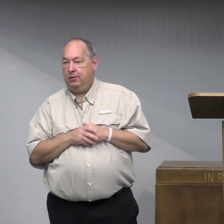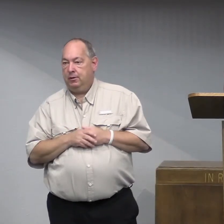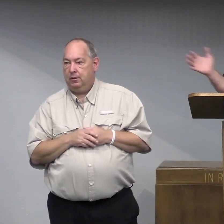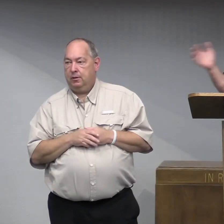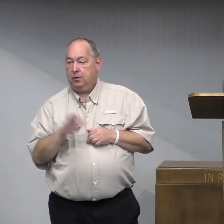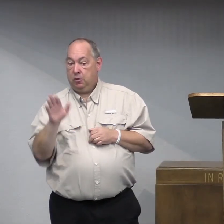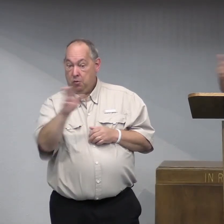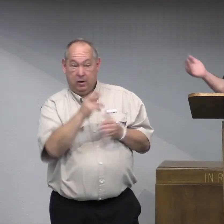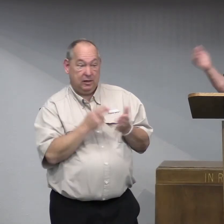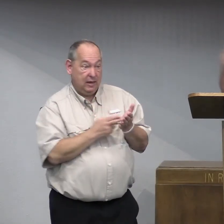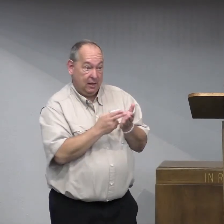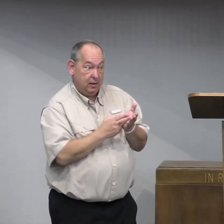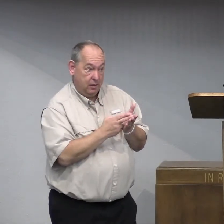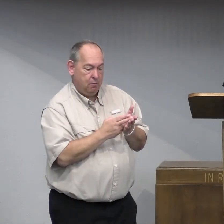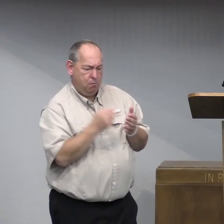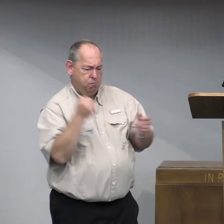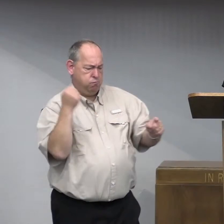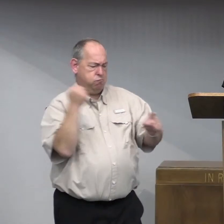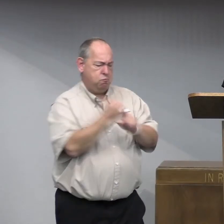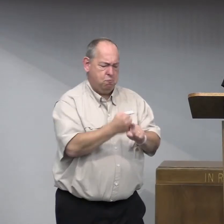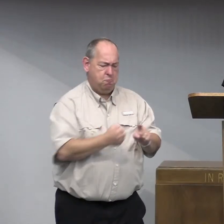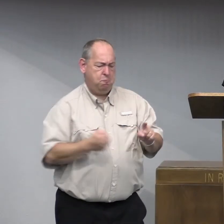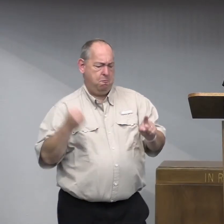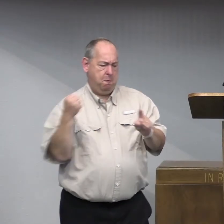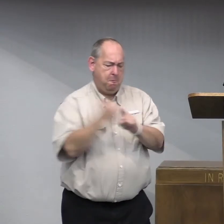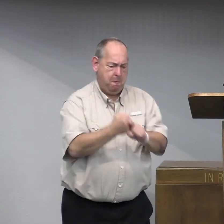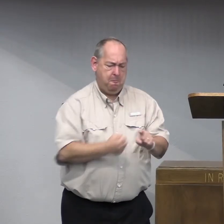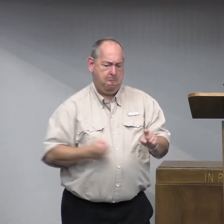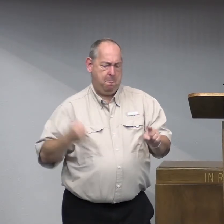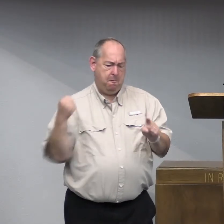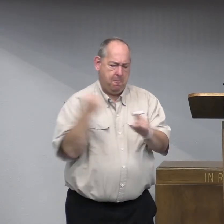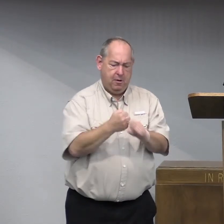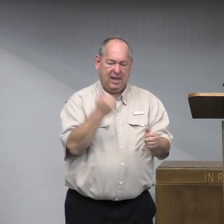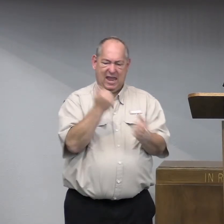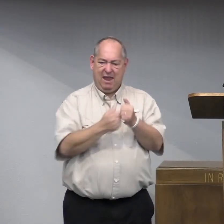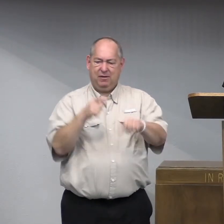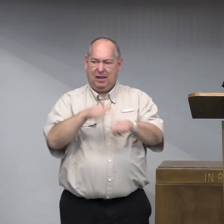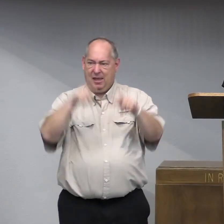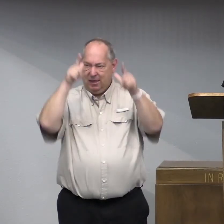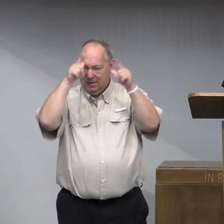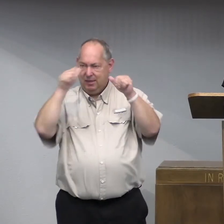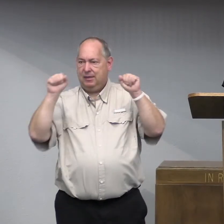Your integrity is being bombarded at every chance Satan gets.